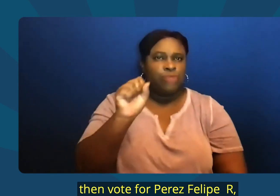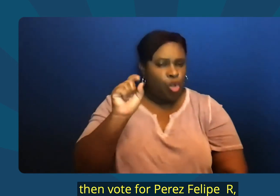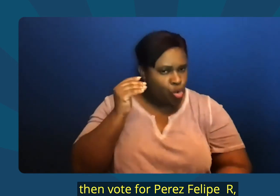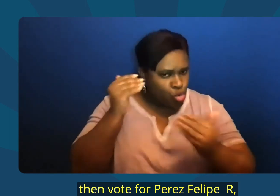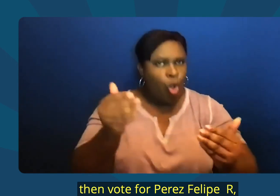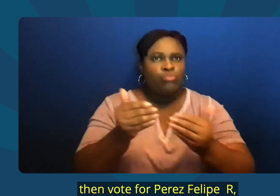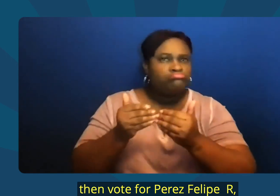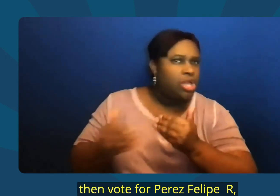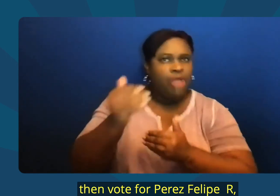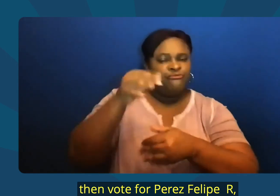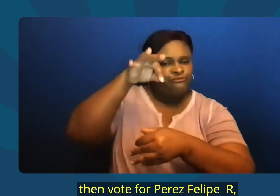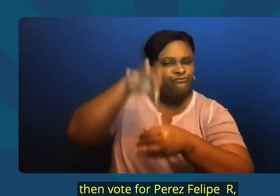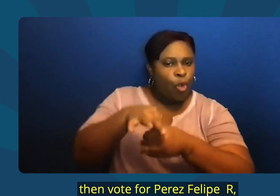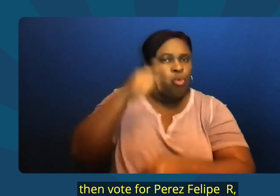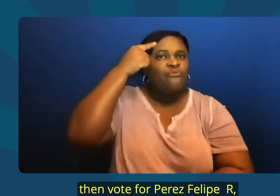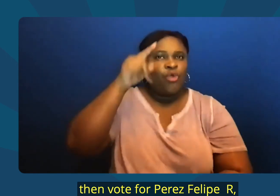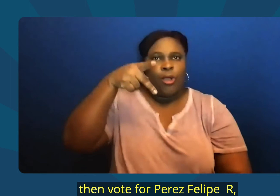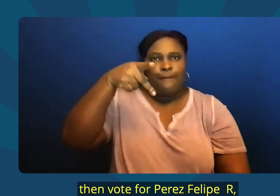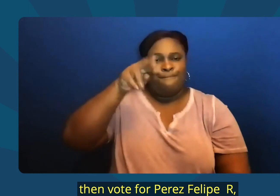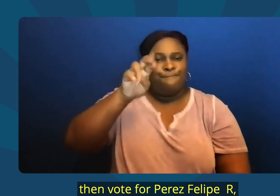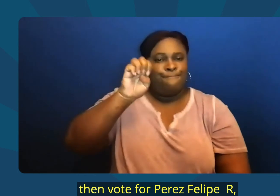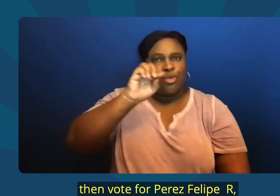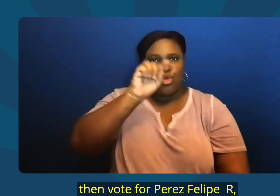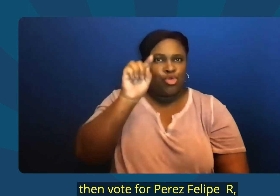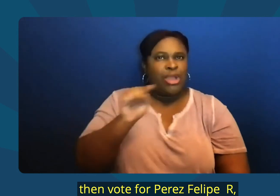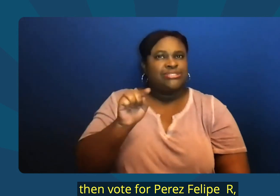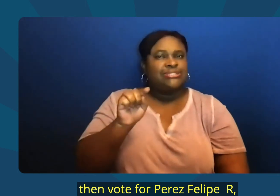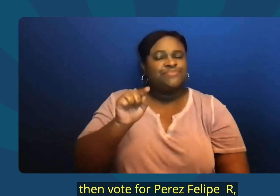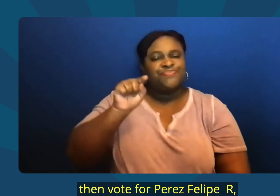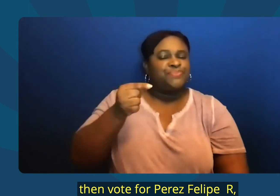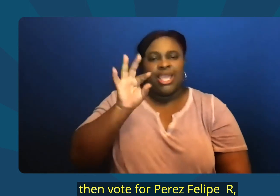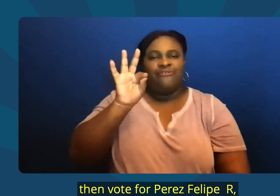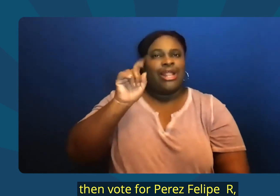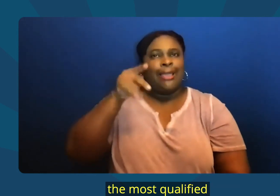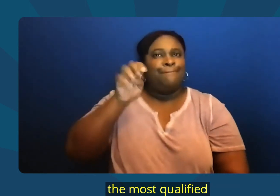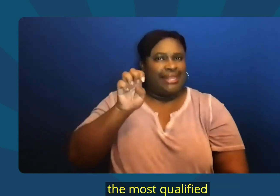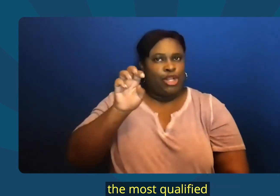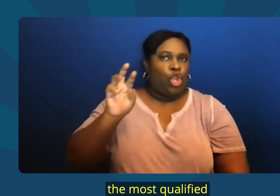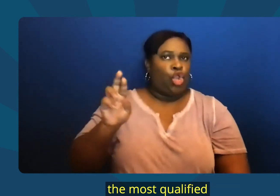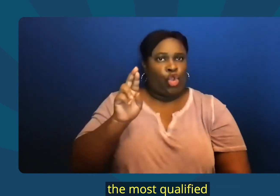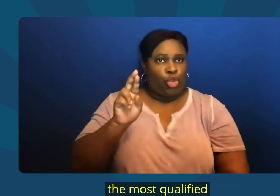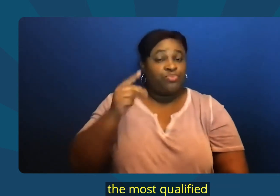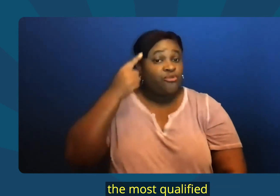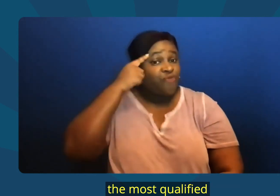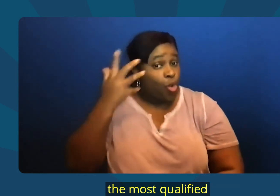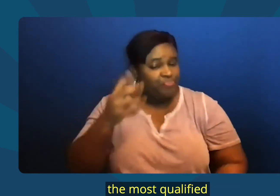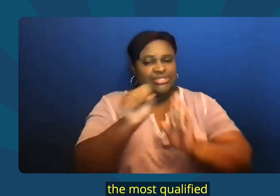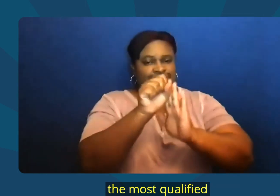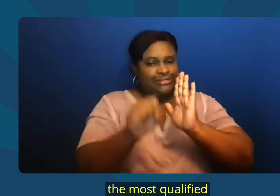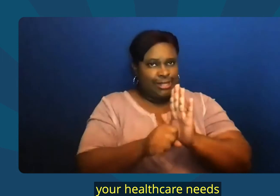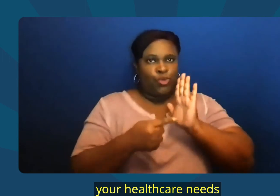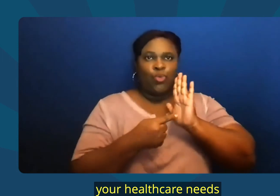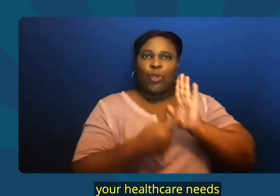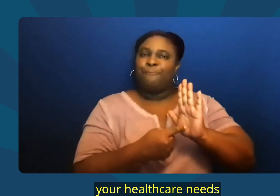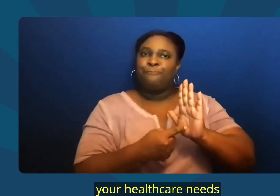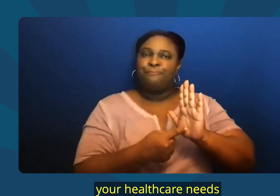then vote for Perez, Felipe R, for state representative, the most qualified candidate to